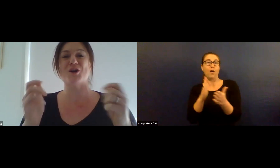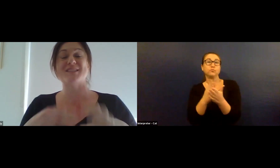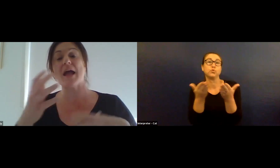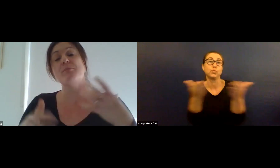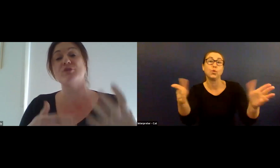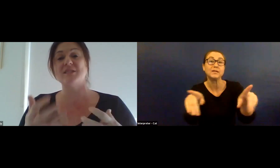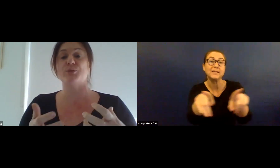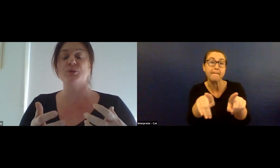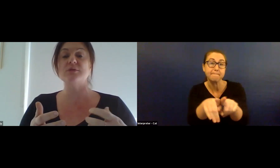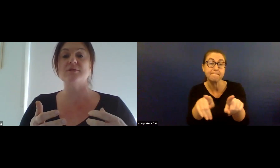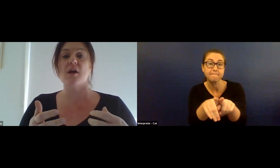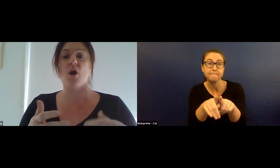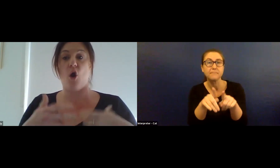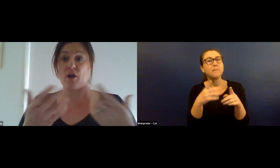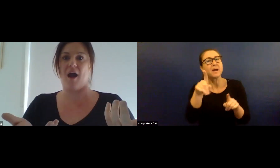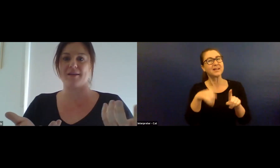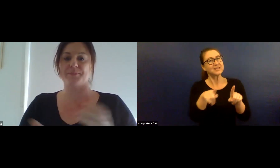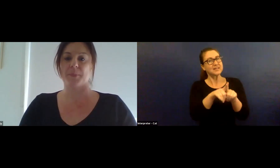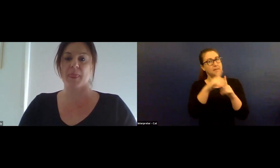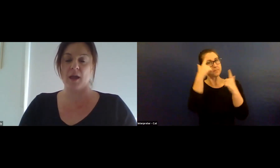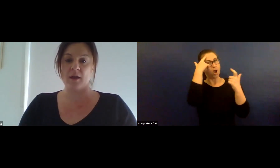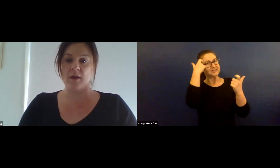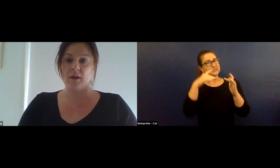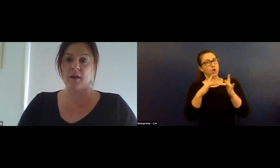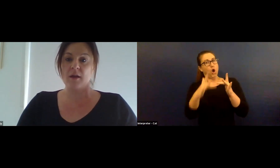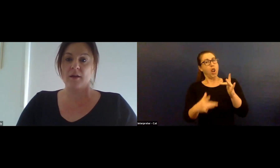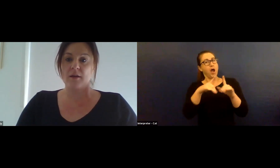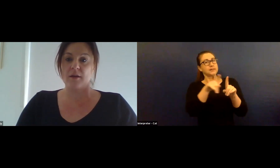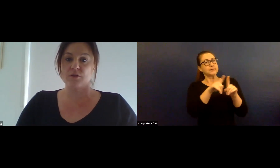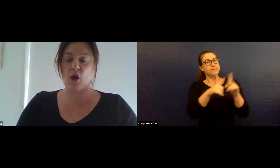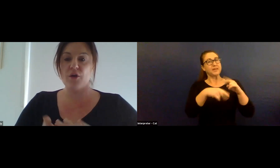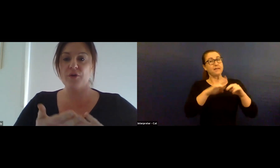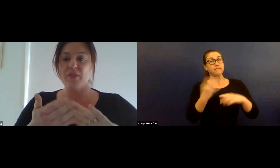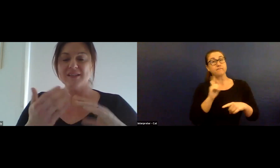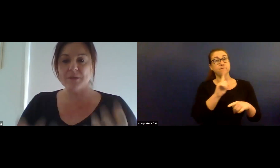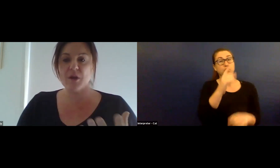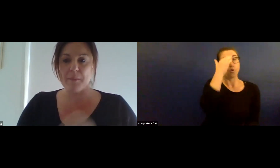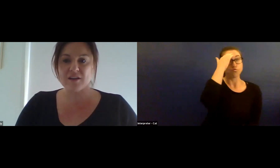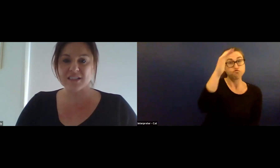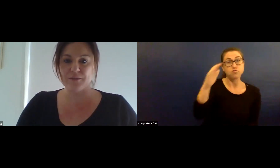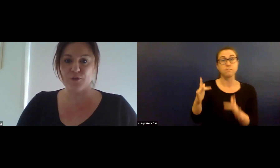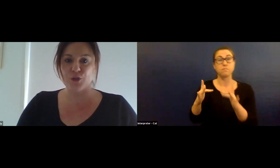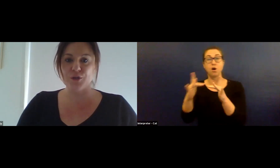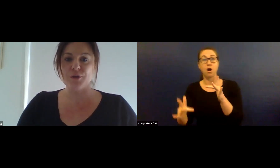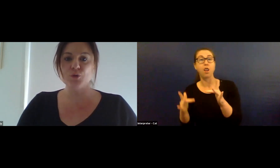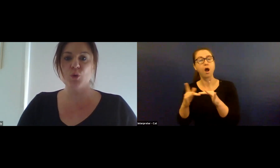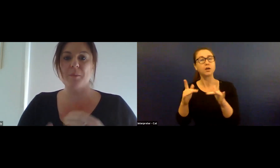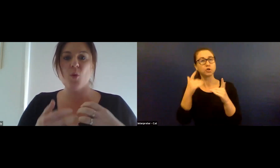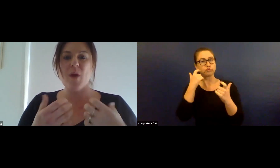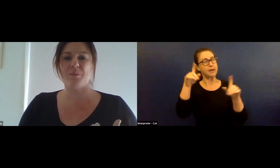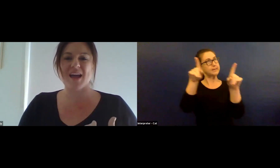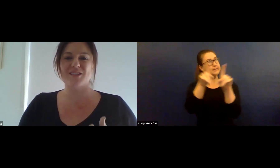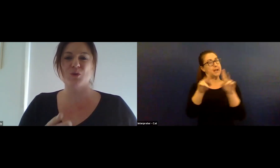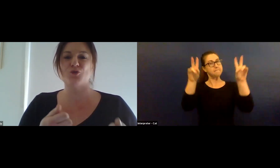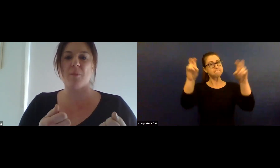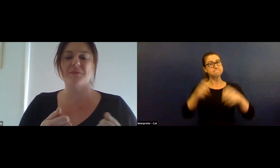we sort of used those same principles online. So the tips I'm about to give you, you will be